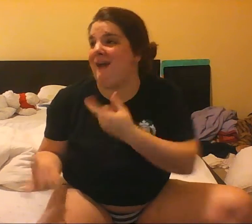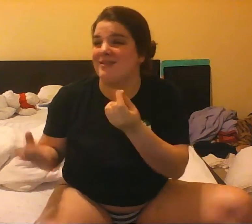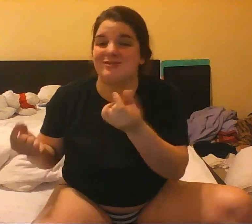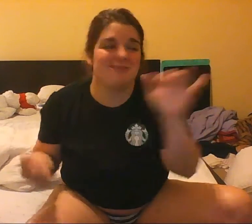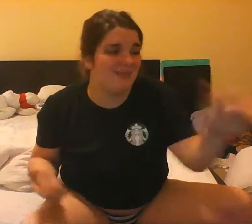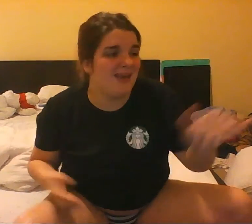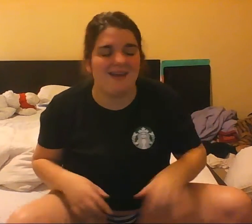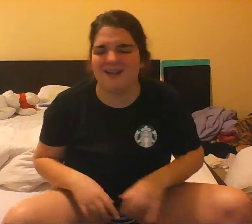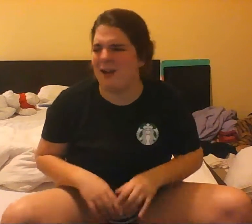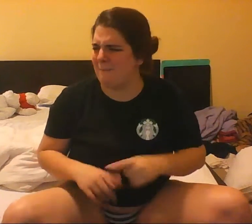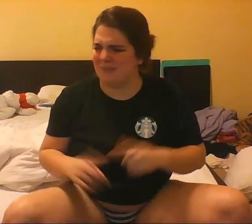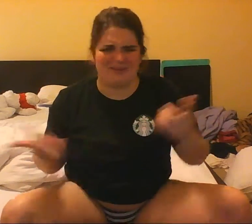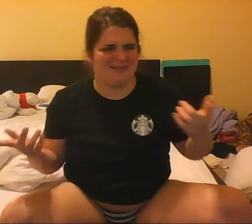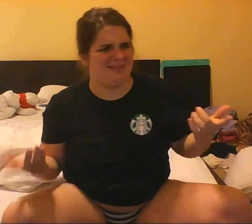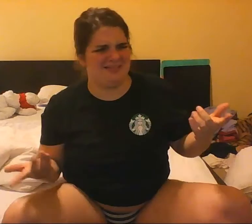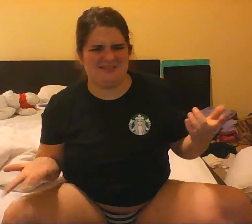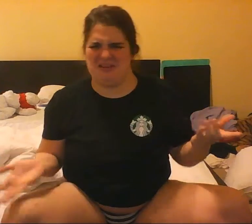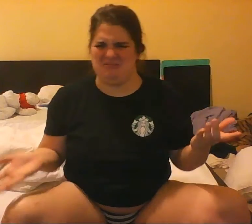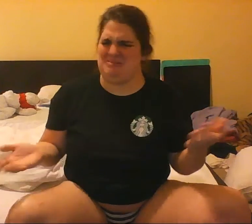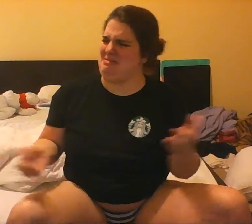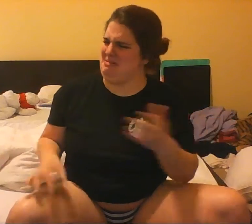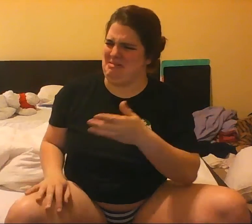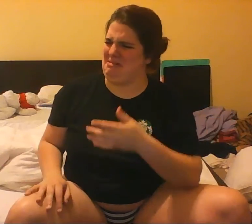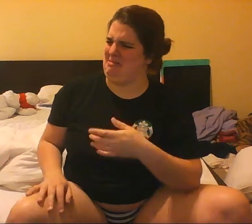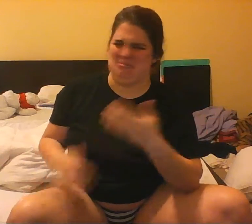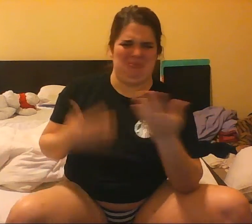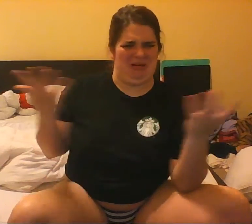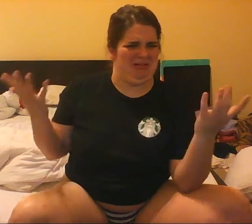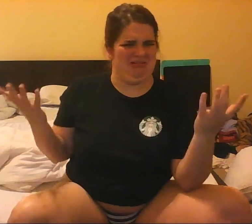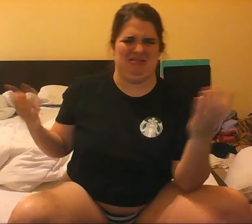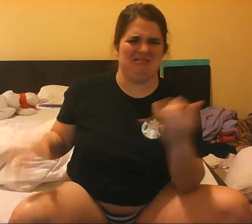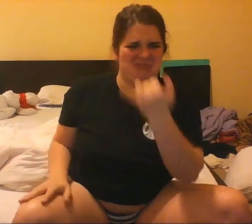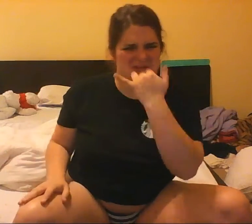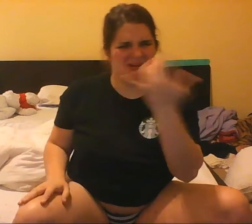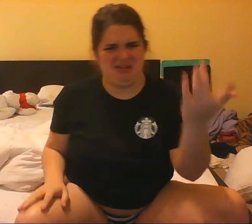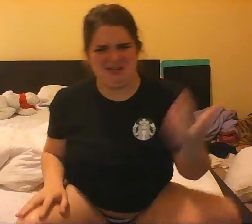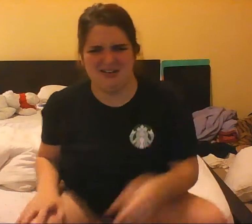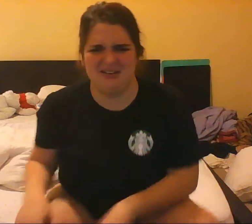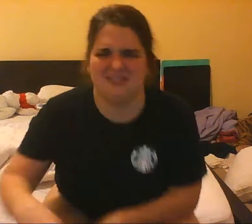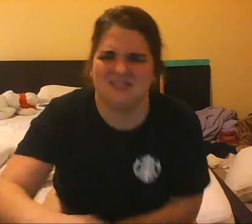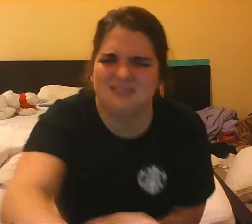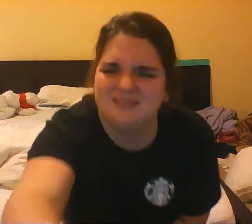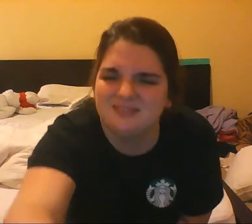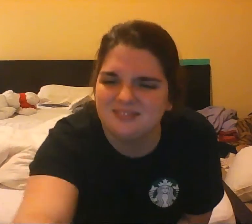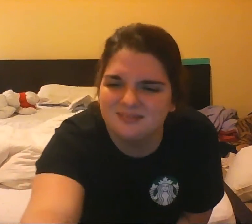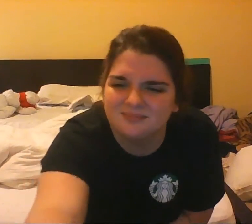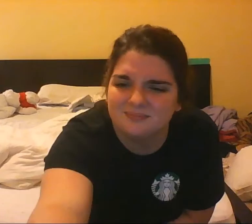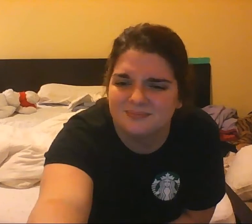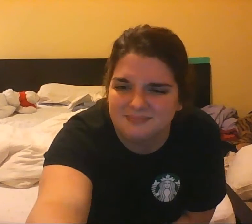what are you going to do, be mad forever that he's basically giving you a death sentence? Yeah, and you've got no one else to talk to. Except for that robot butler. That's true. And I believe I remember they